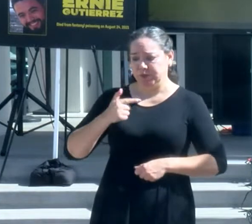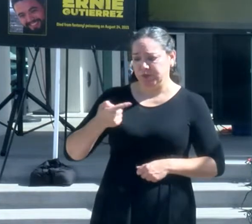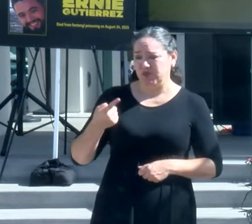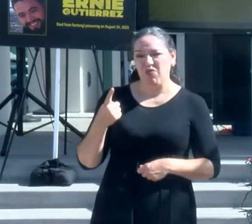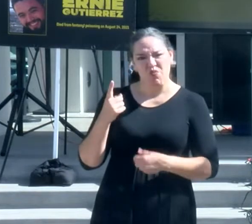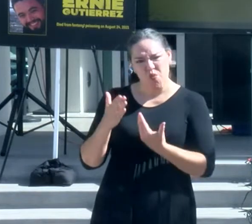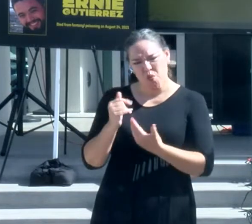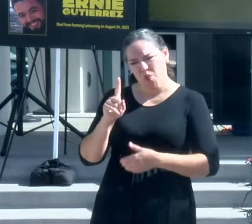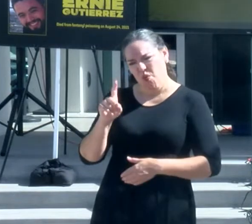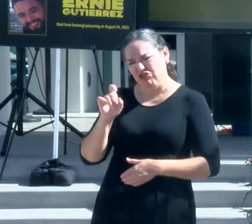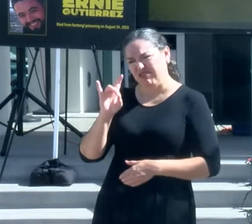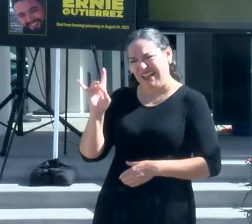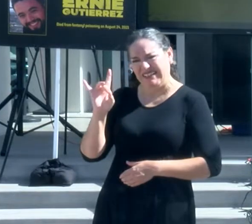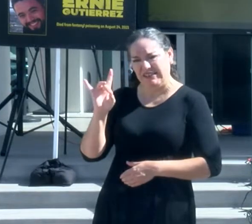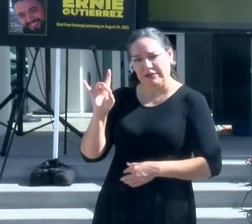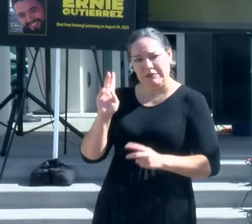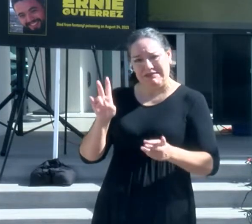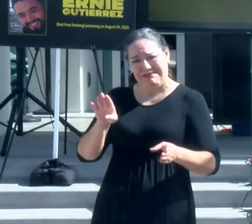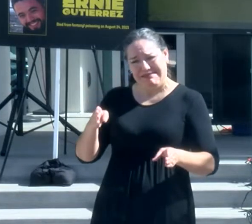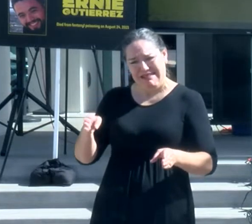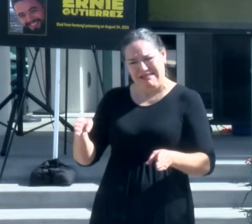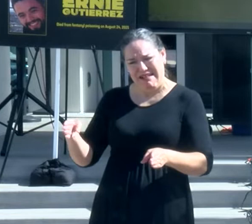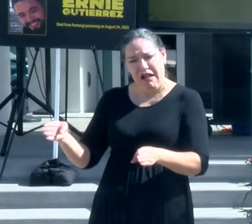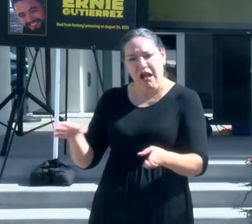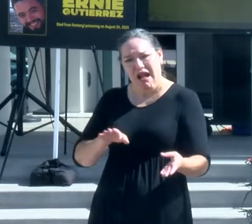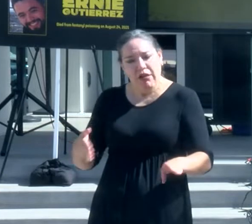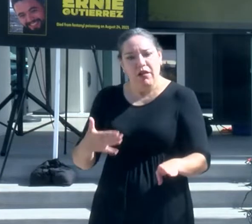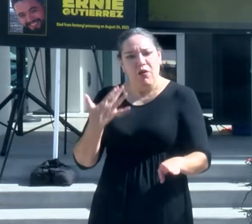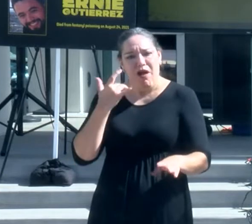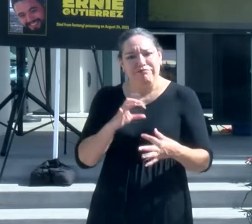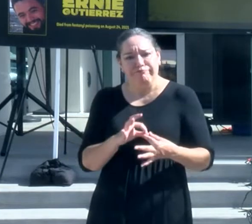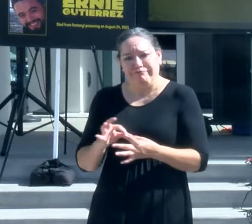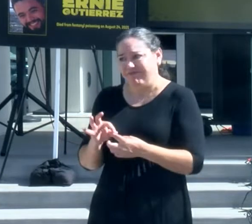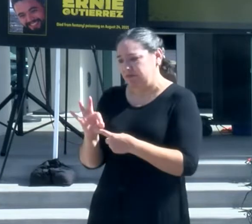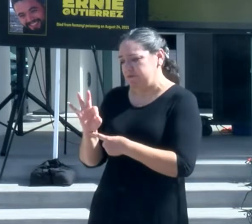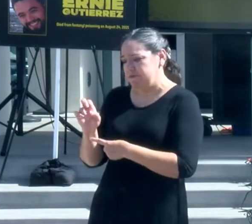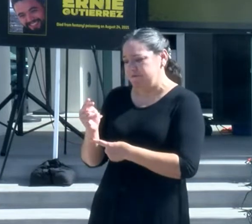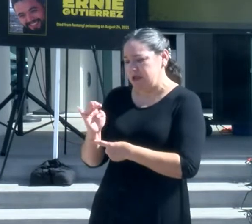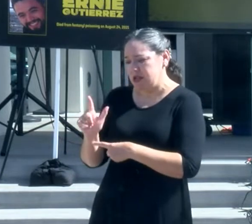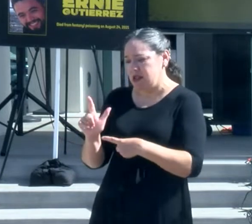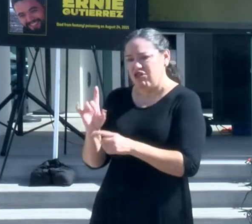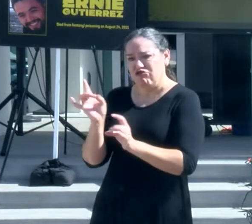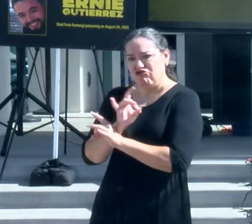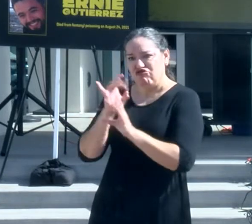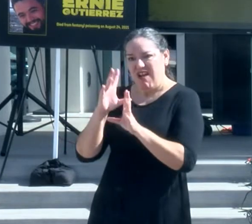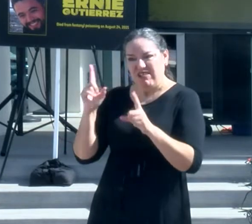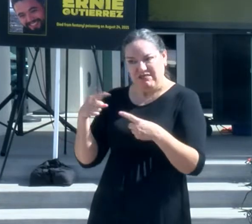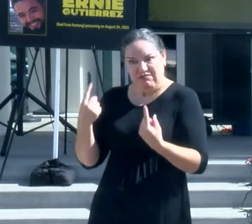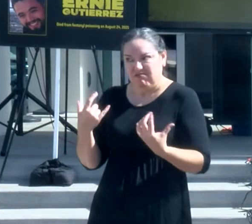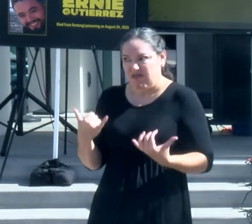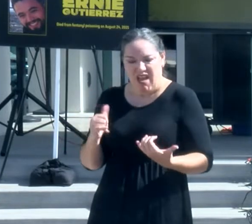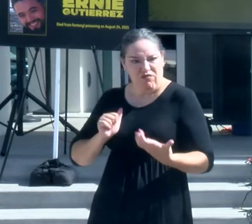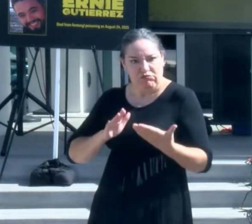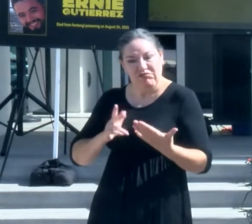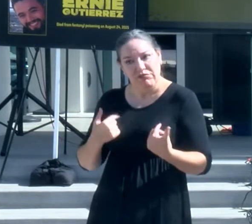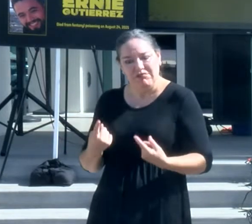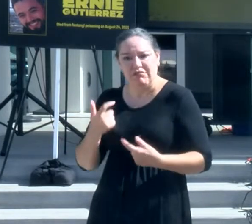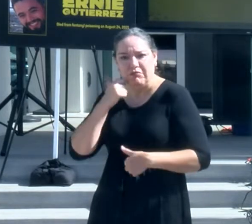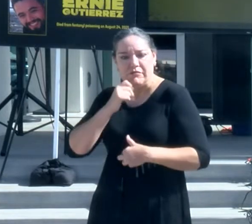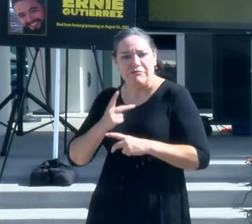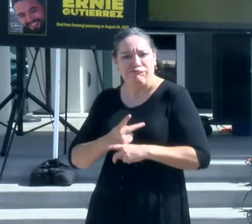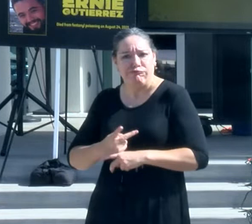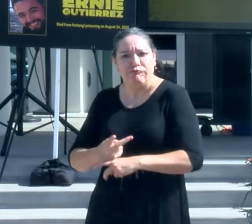were caused by the ever-worsening fentanyl crisis we are in today.